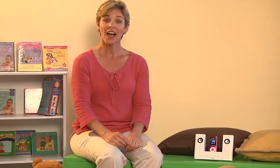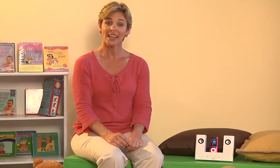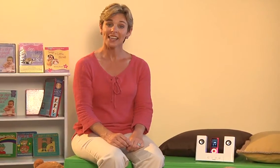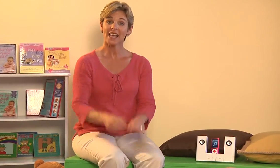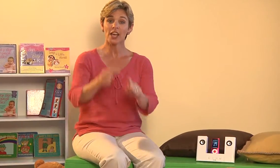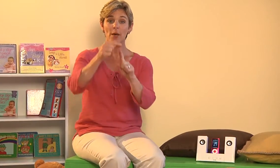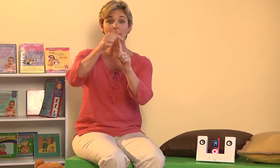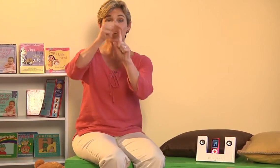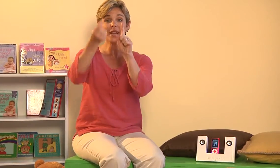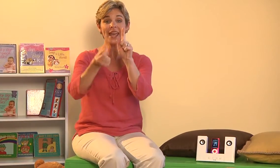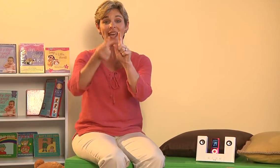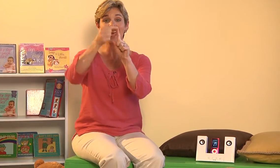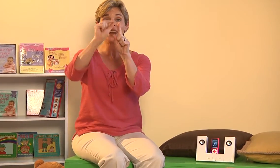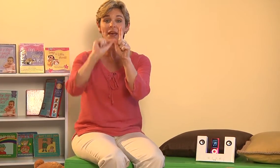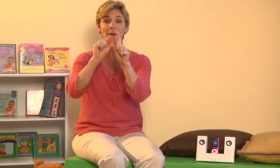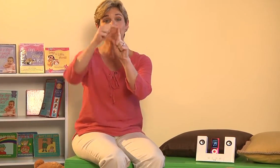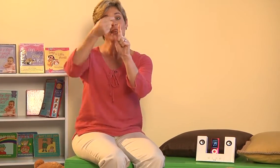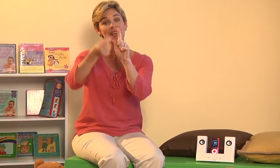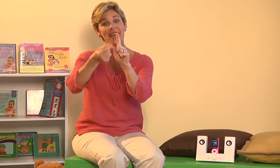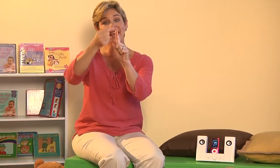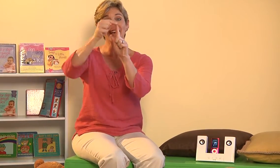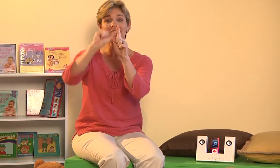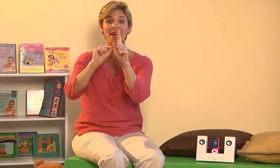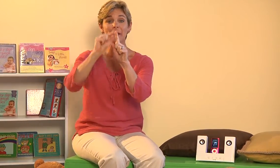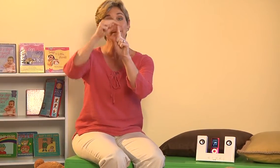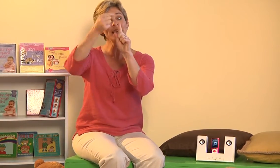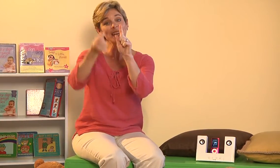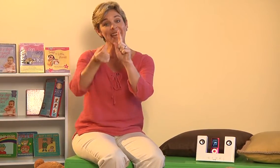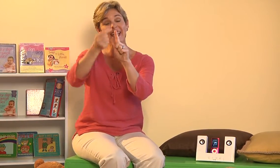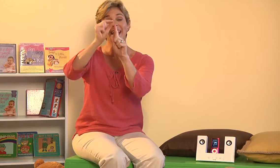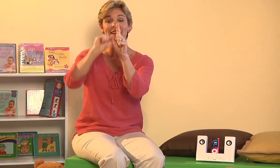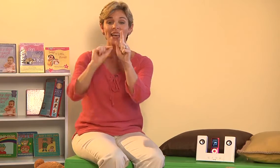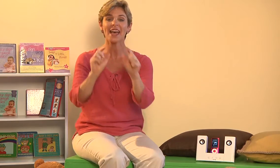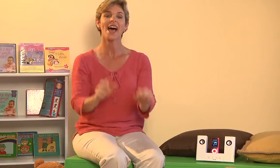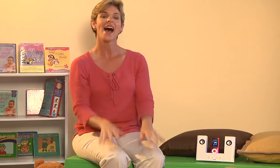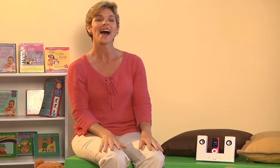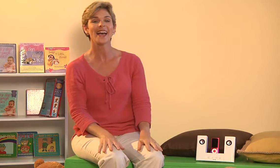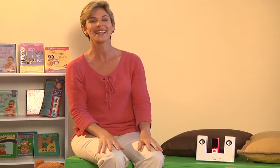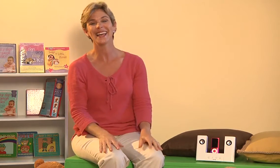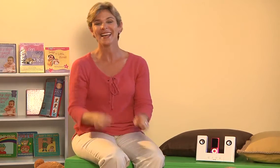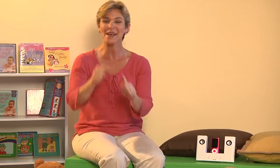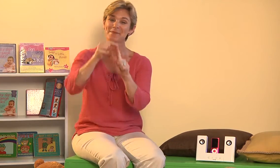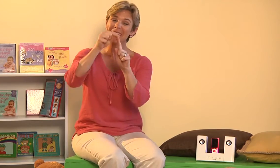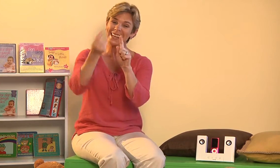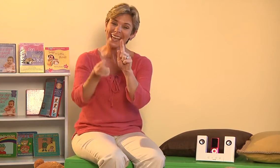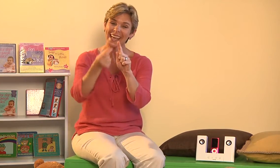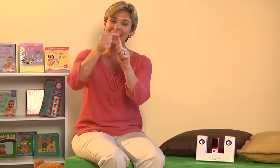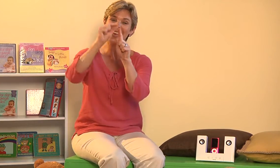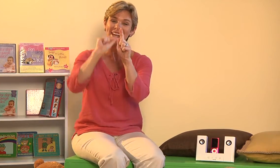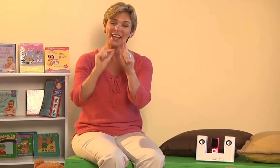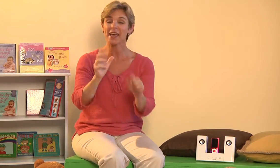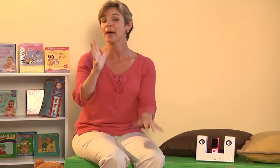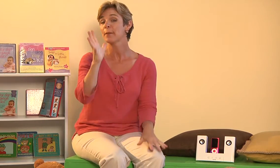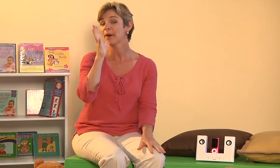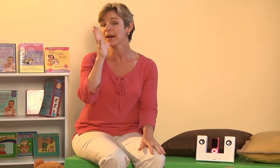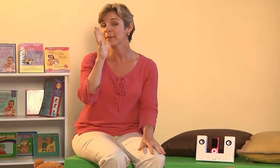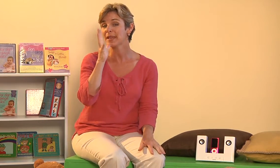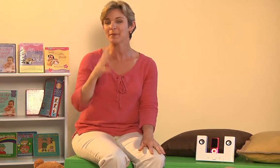I'd like a banana, banana, banana. I'd like a banana, Mommy, may